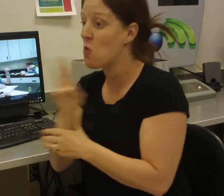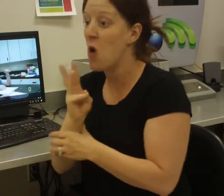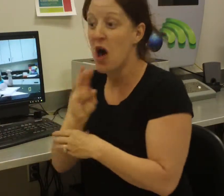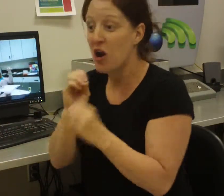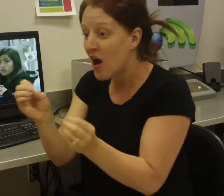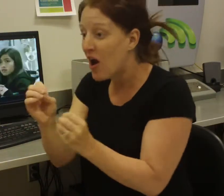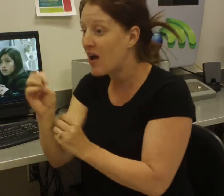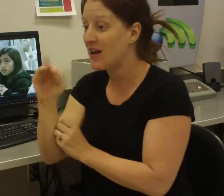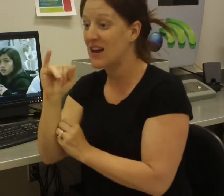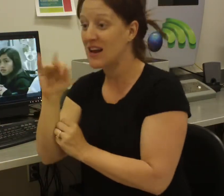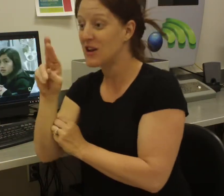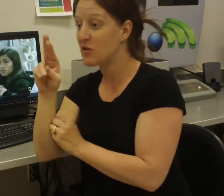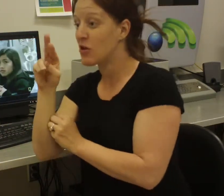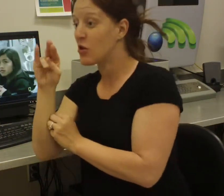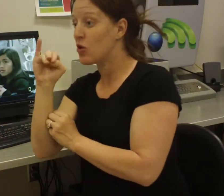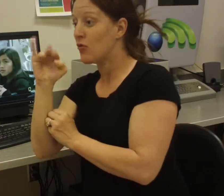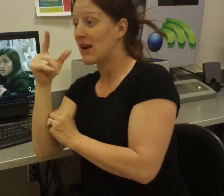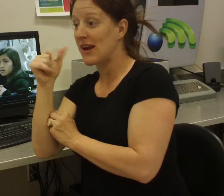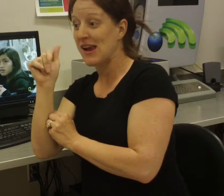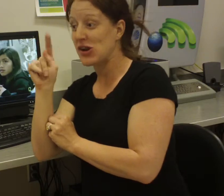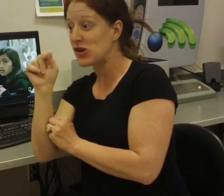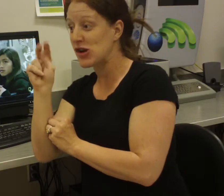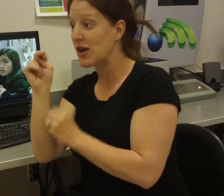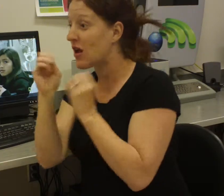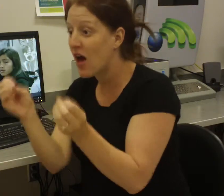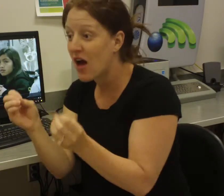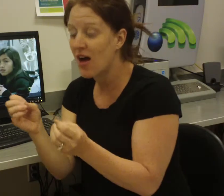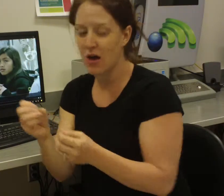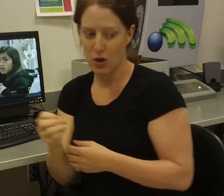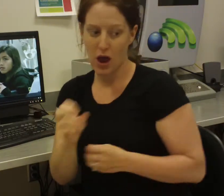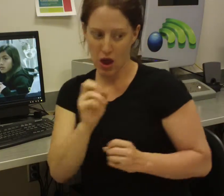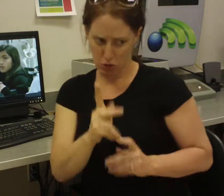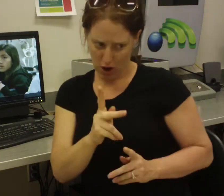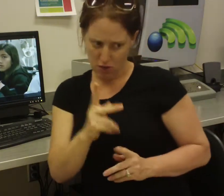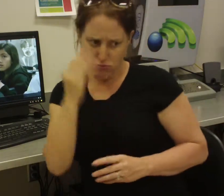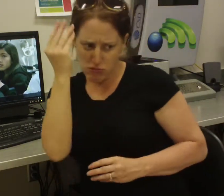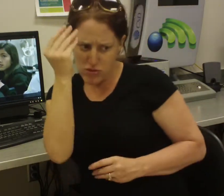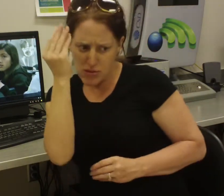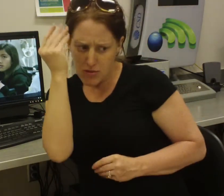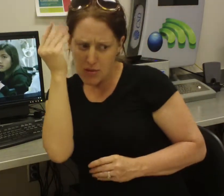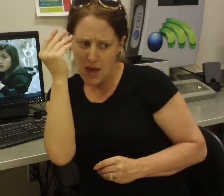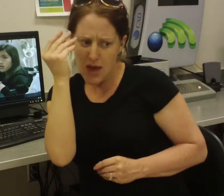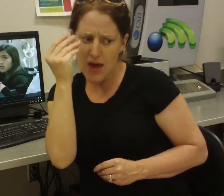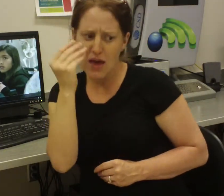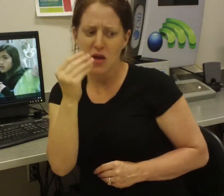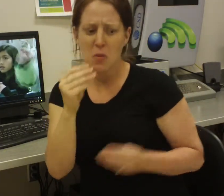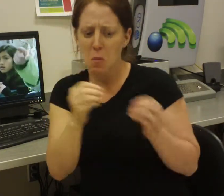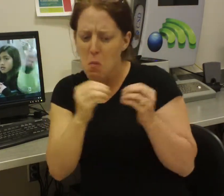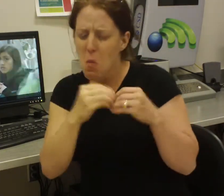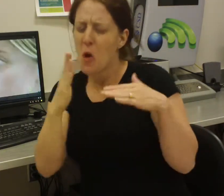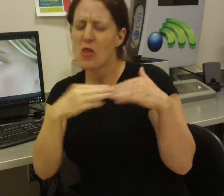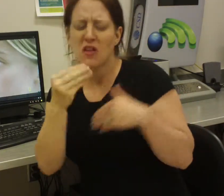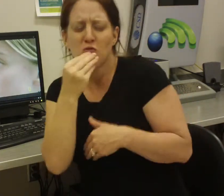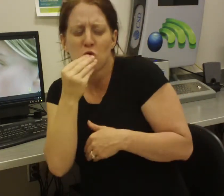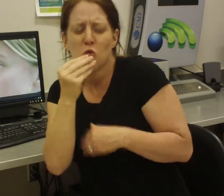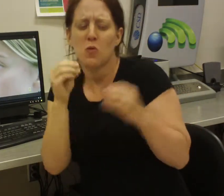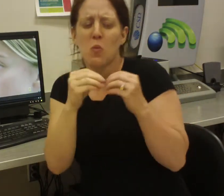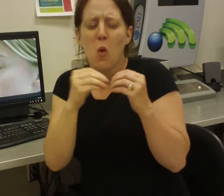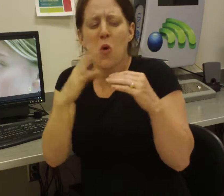yeah. What I want you to see is think a little bit bigger than just the food you eat and the water you drink. So Leah, at your